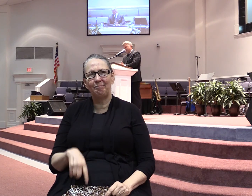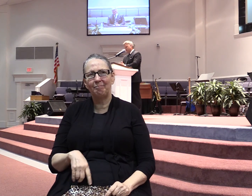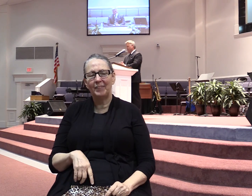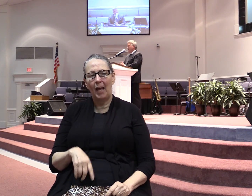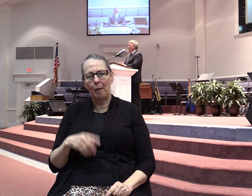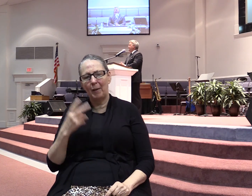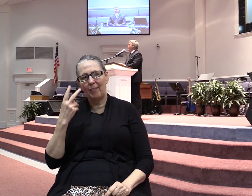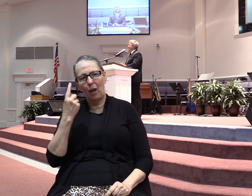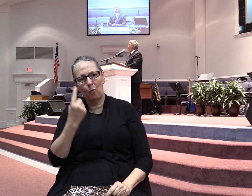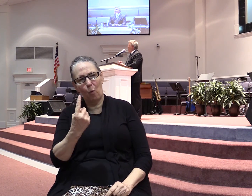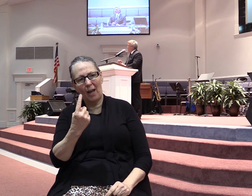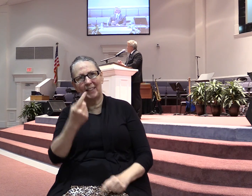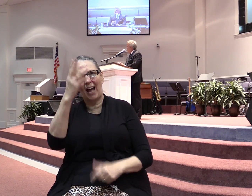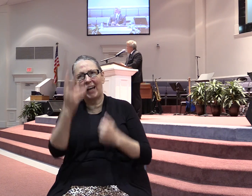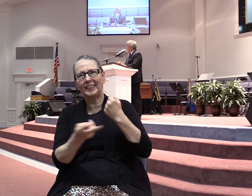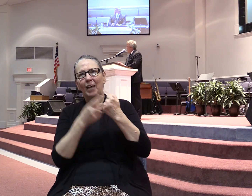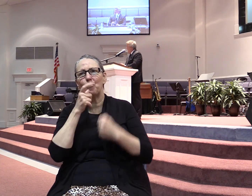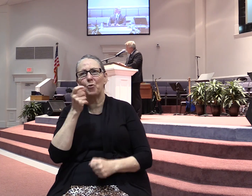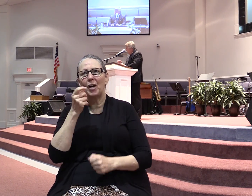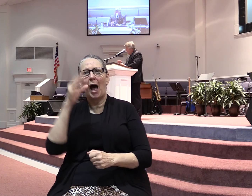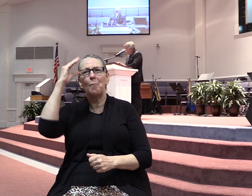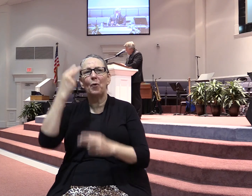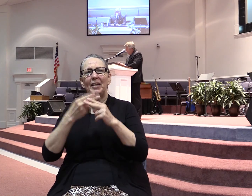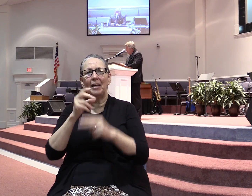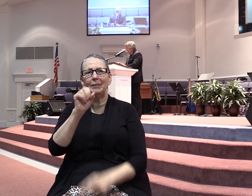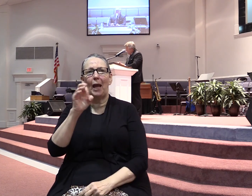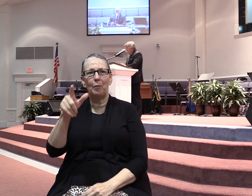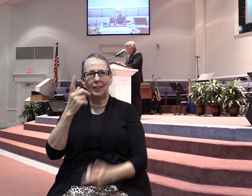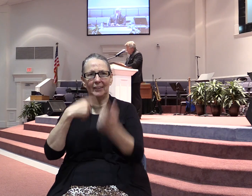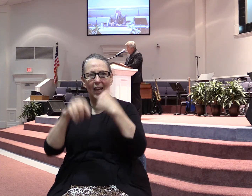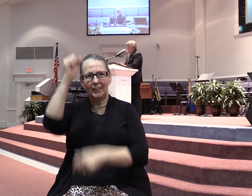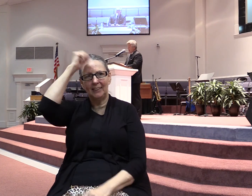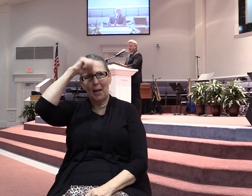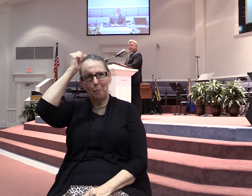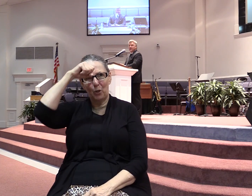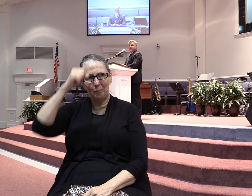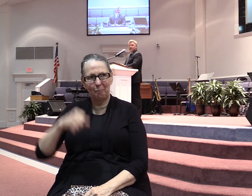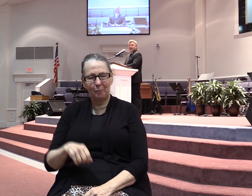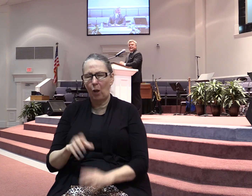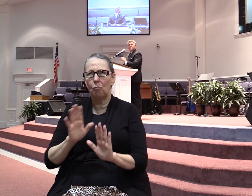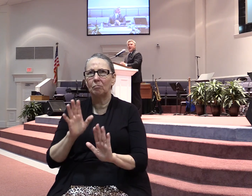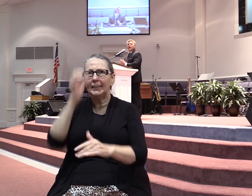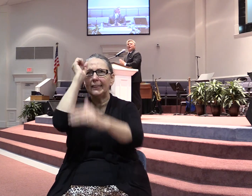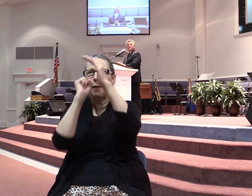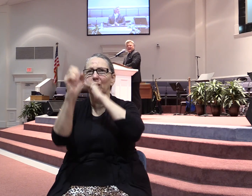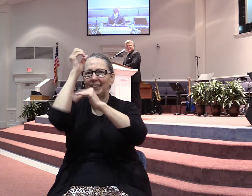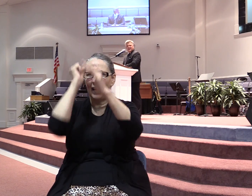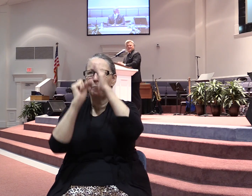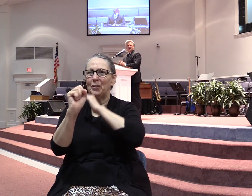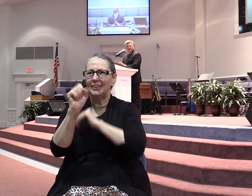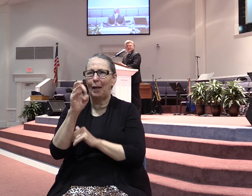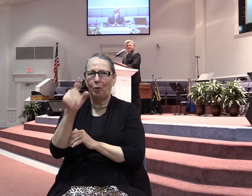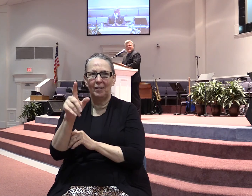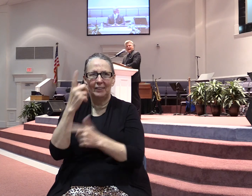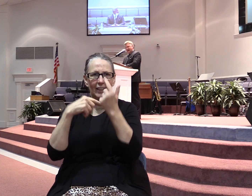named Samuel. Samuel is quite possibly the most pivotal priest in the history of Israel. Is he merely a replacement